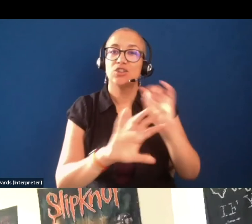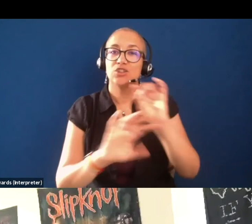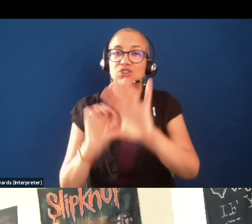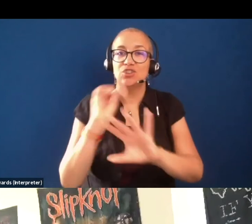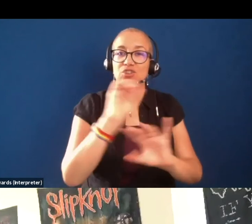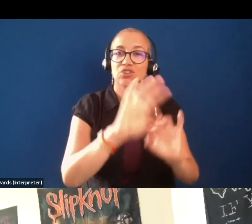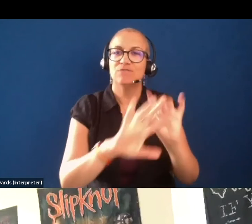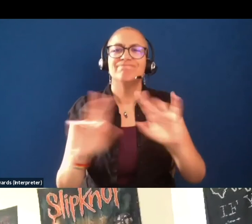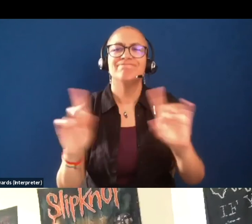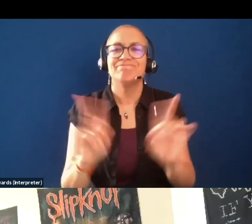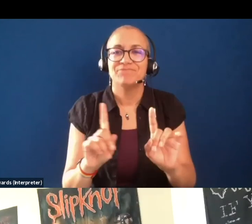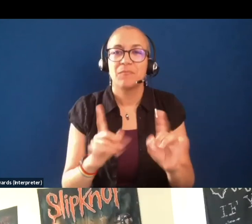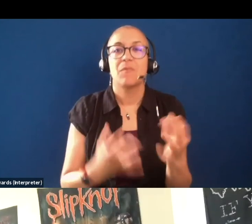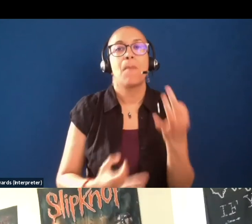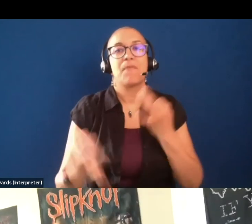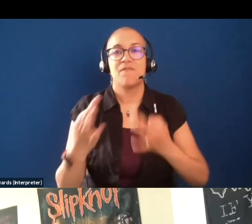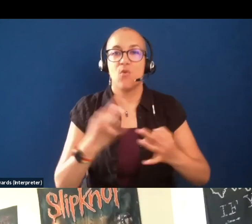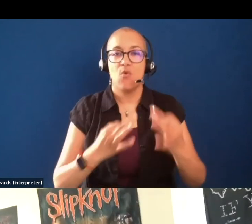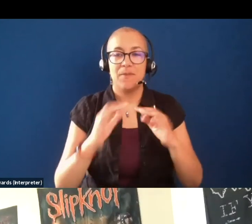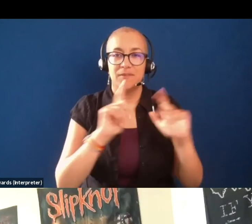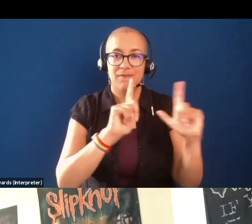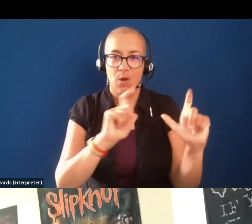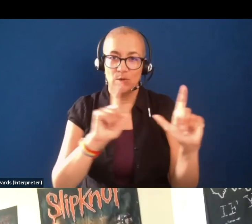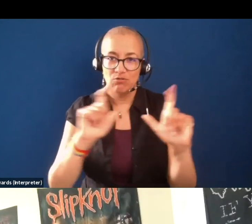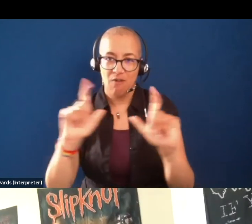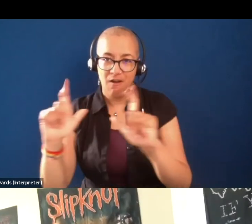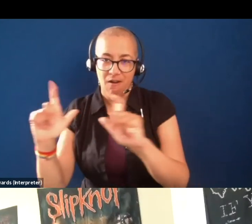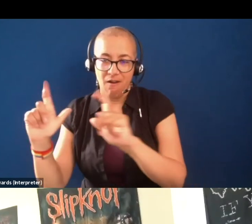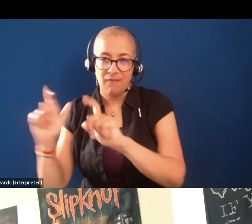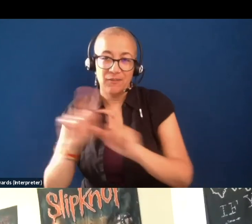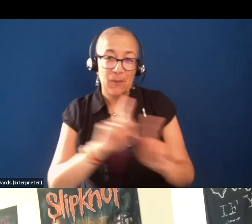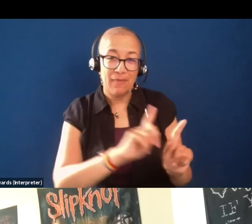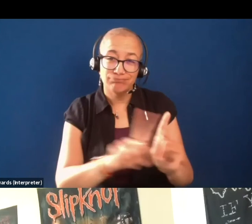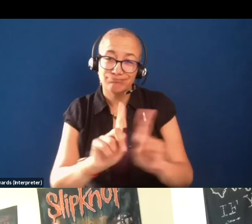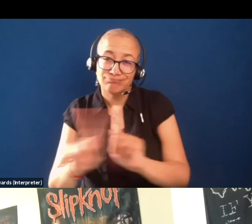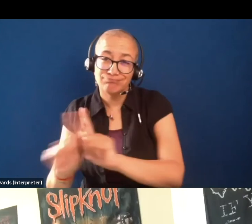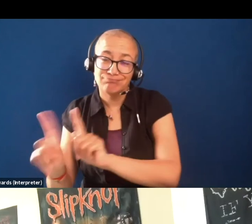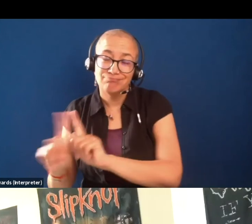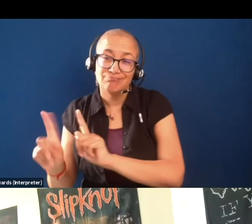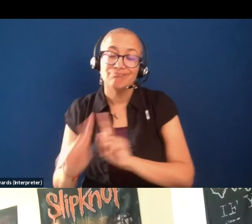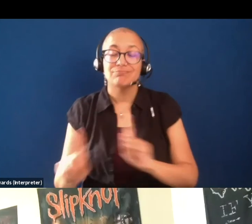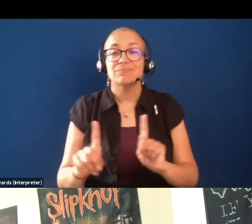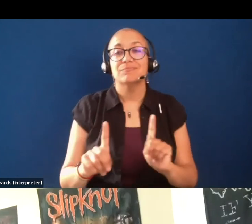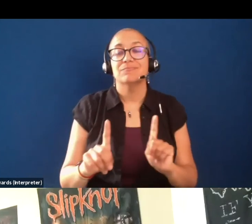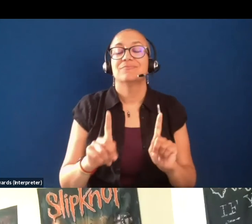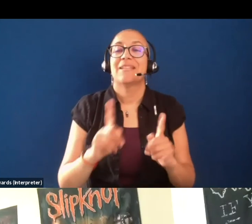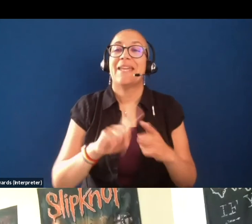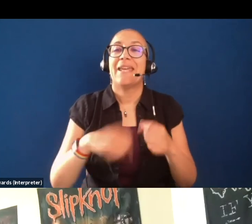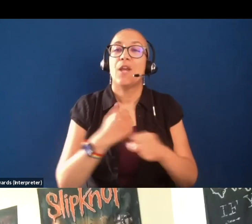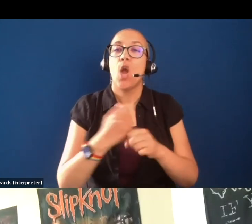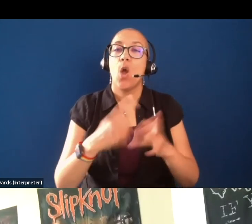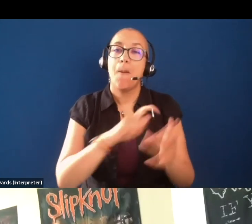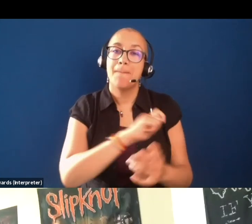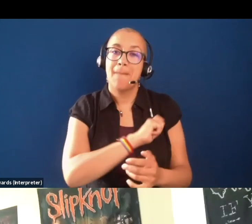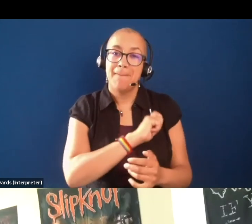photographs with various members of Ego being interviewed in their homes. That was